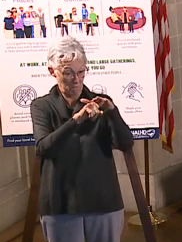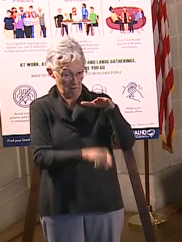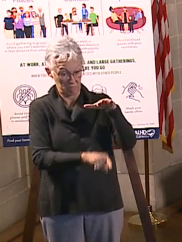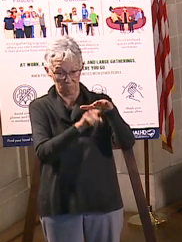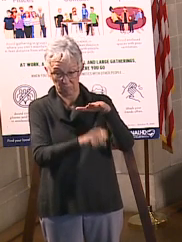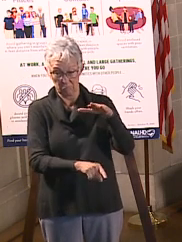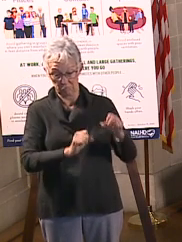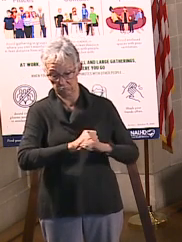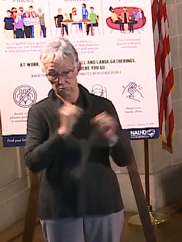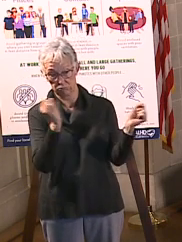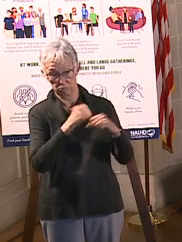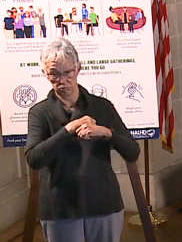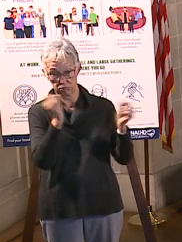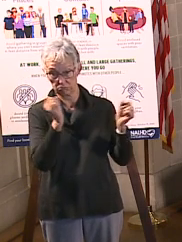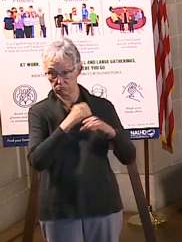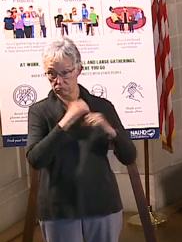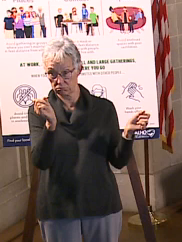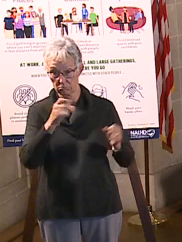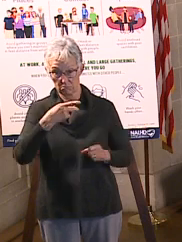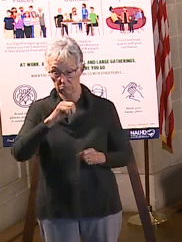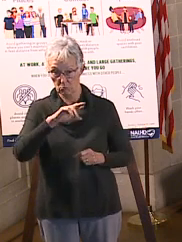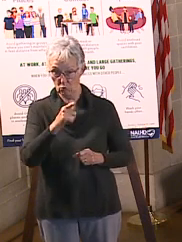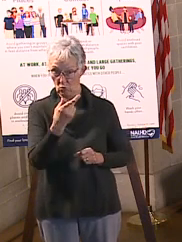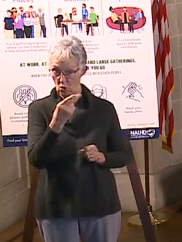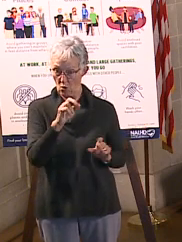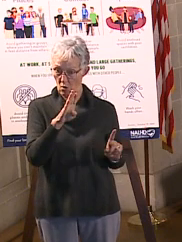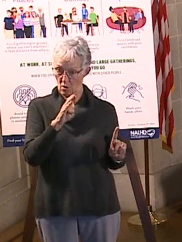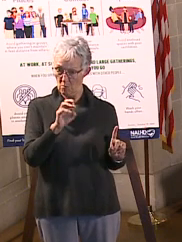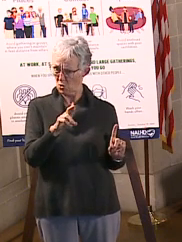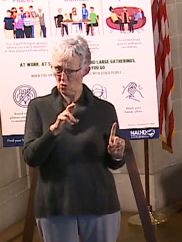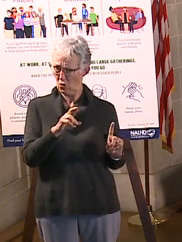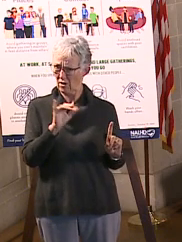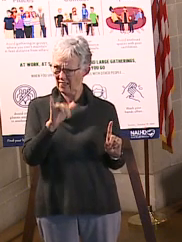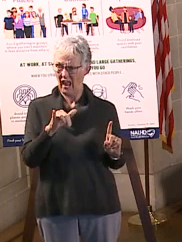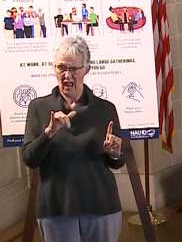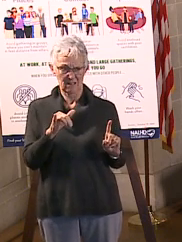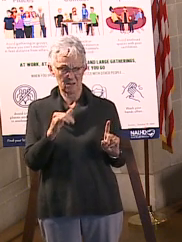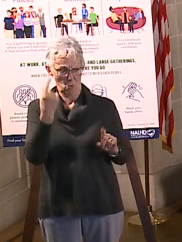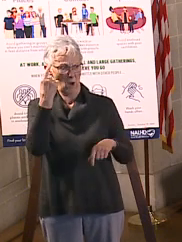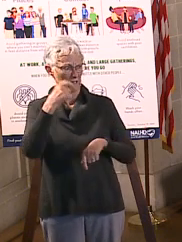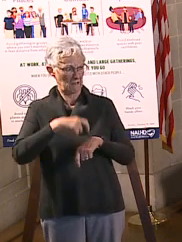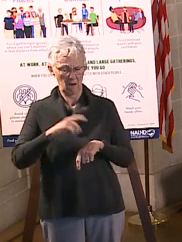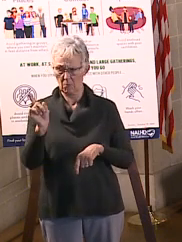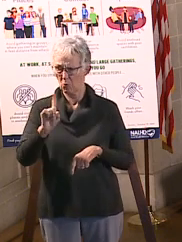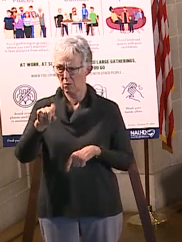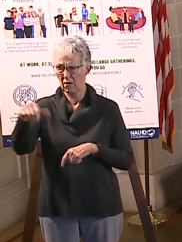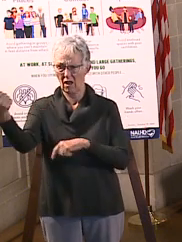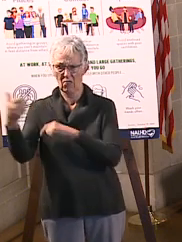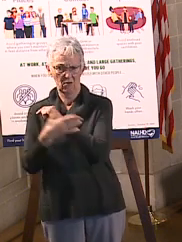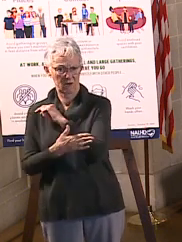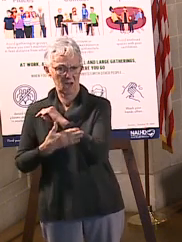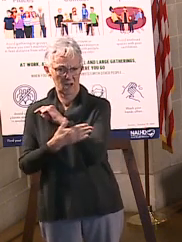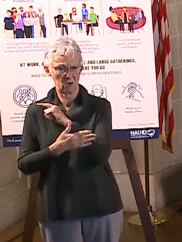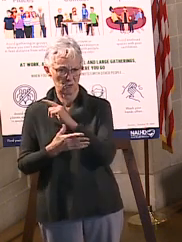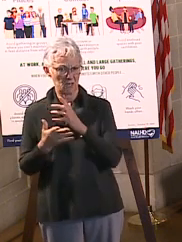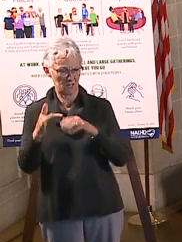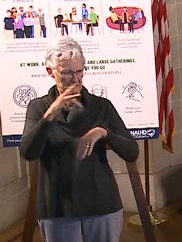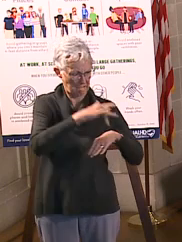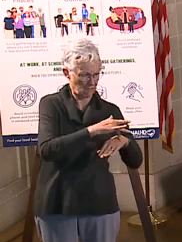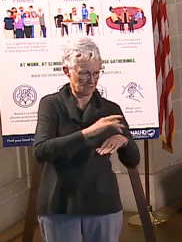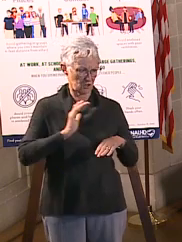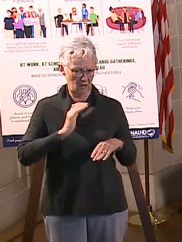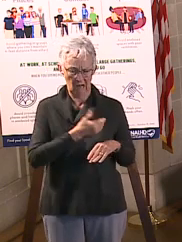through a global pandemic. And all of these things are related, and as we come together at the end of 2020 and the beginning of